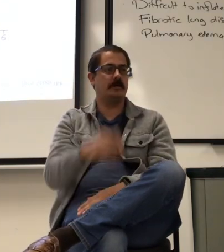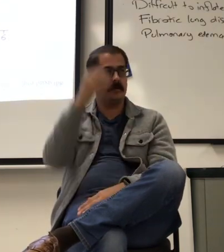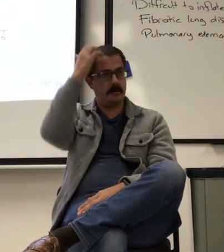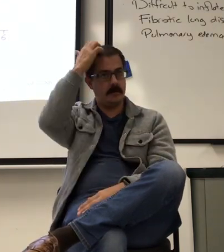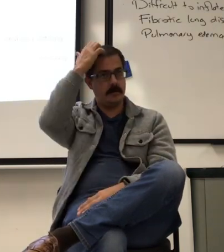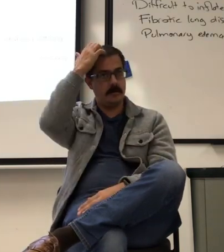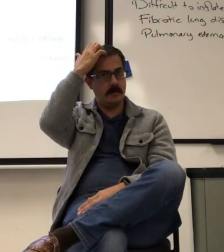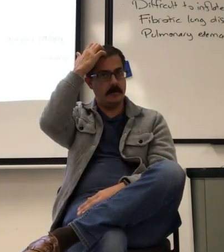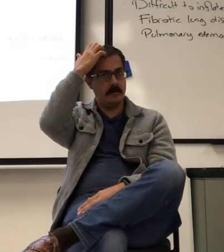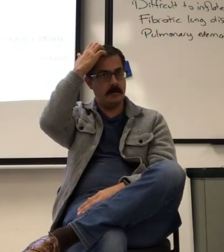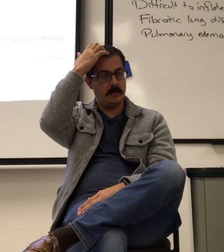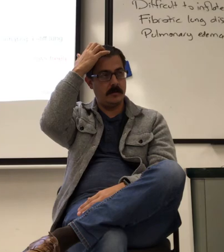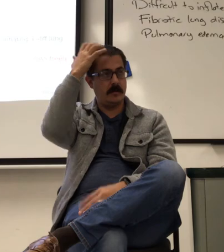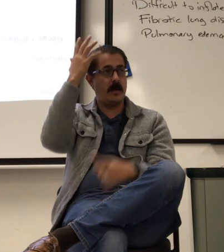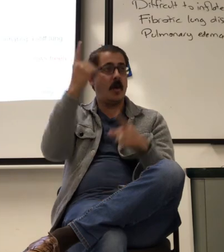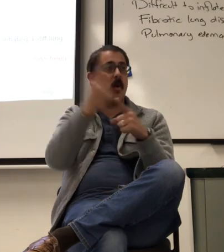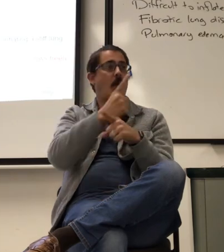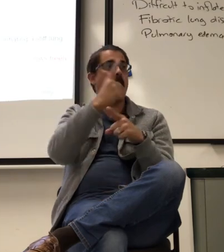the regular spirograms,